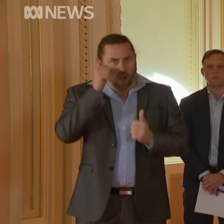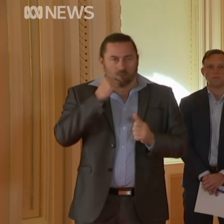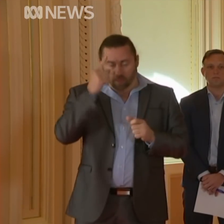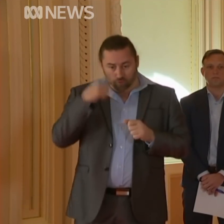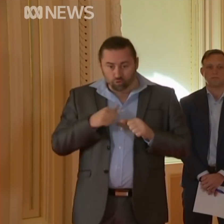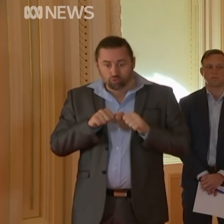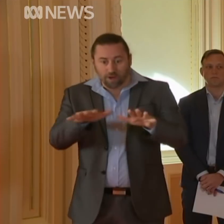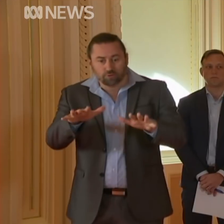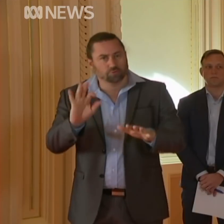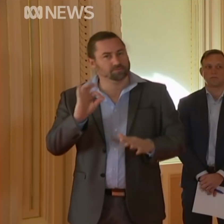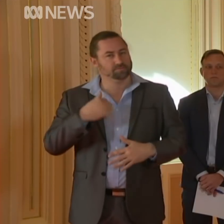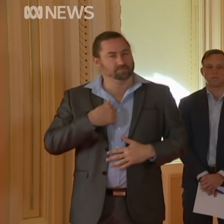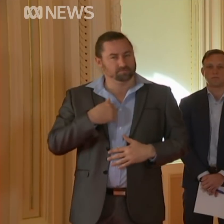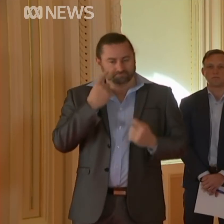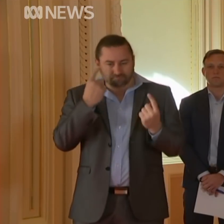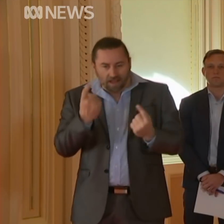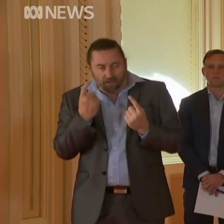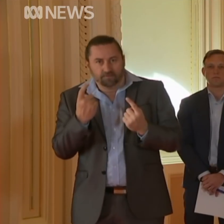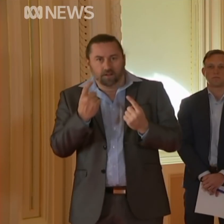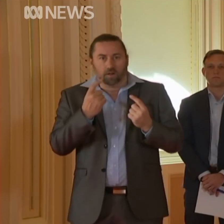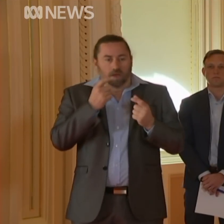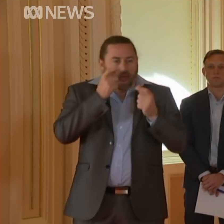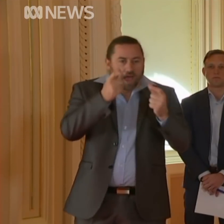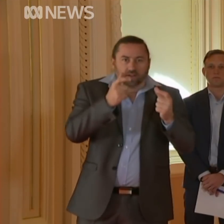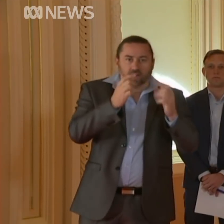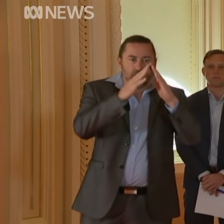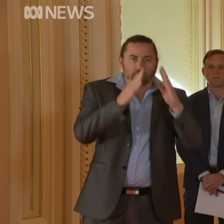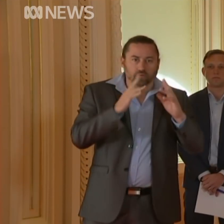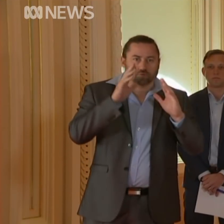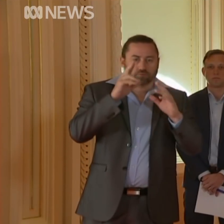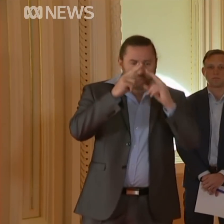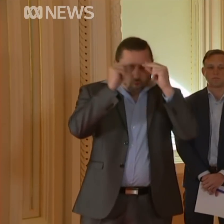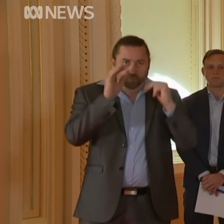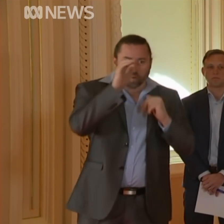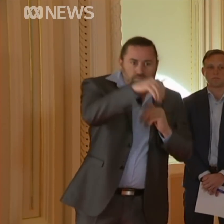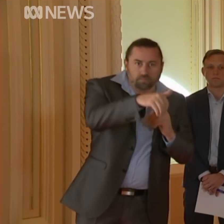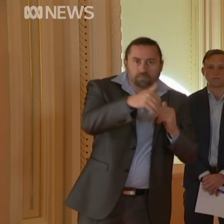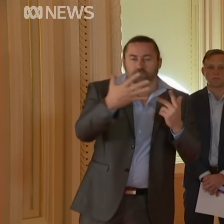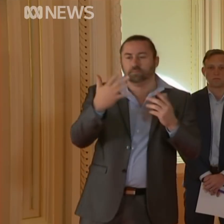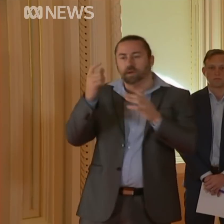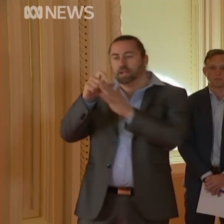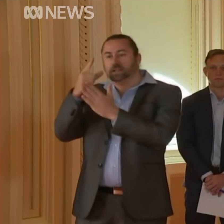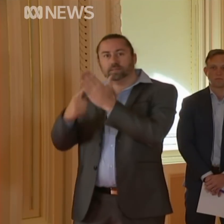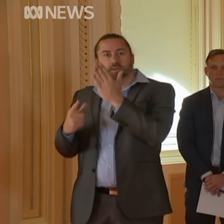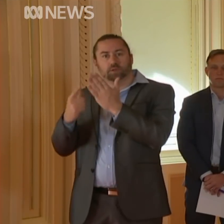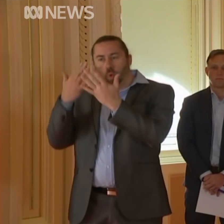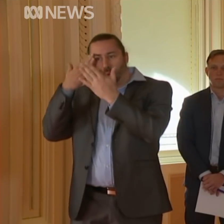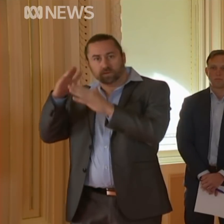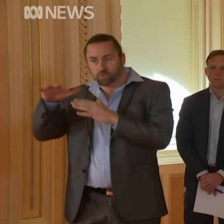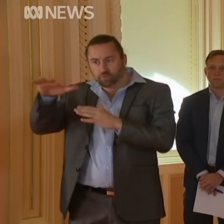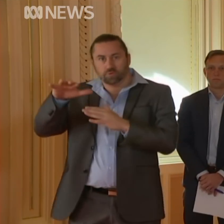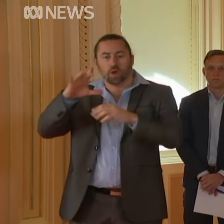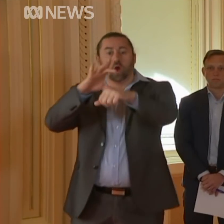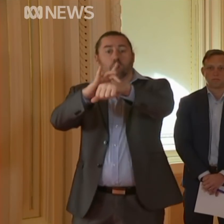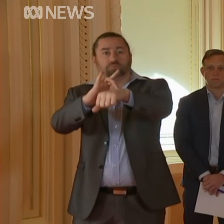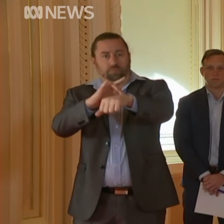in relation to, of course, aged care, hospitals and disability accommodation providers. This